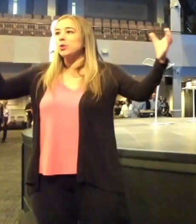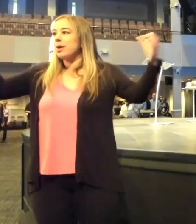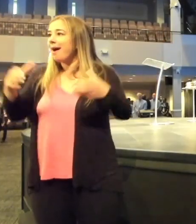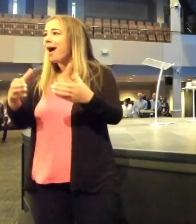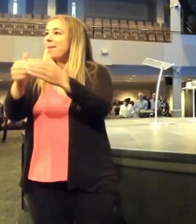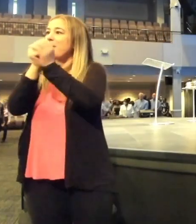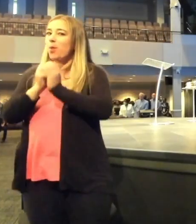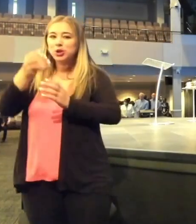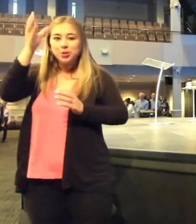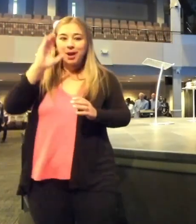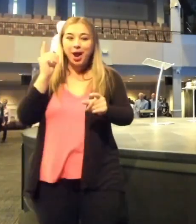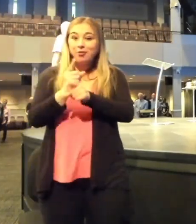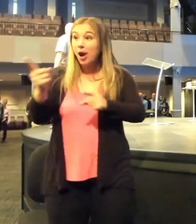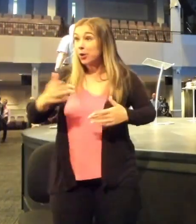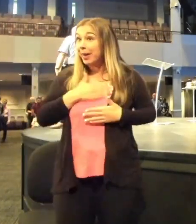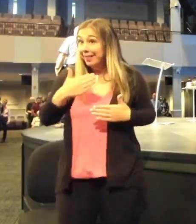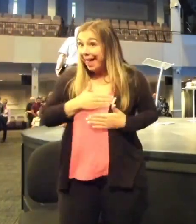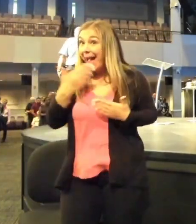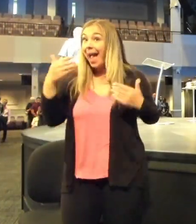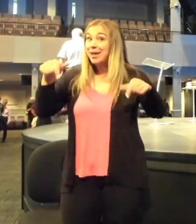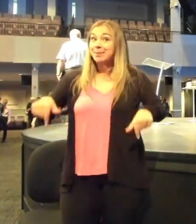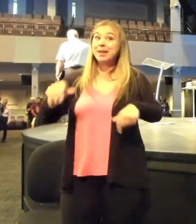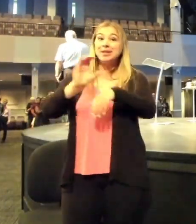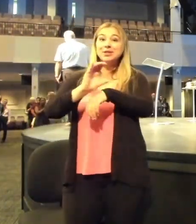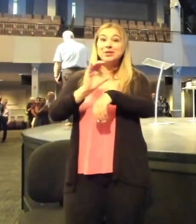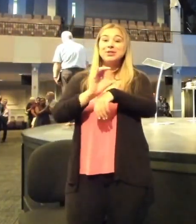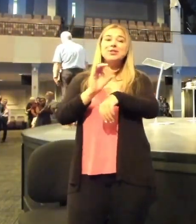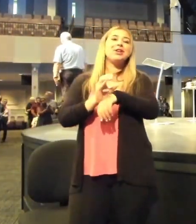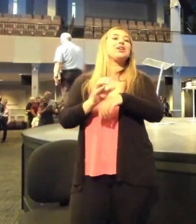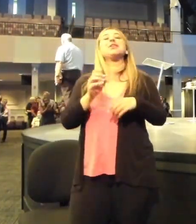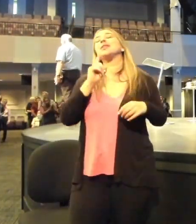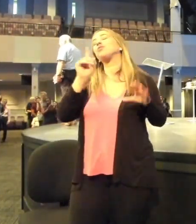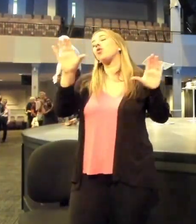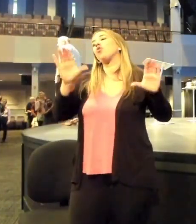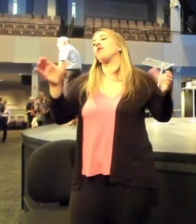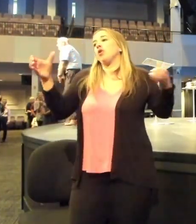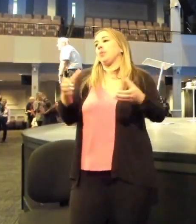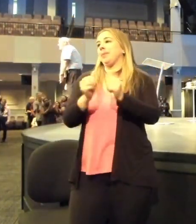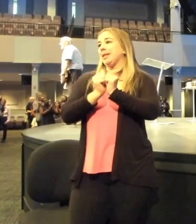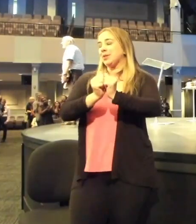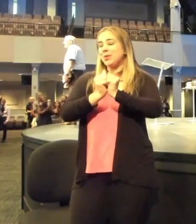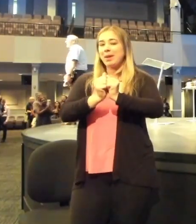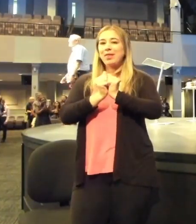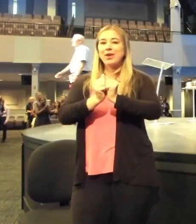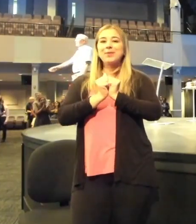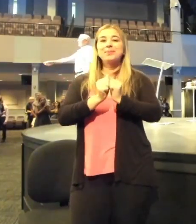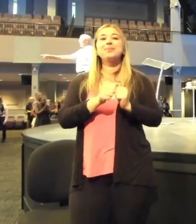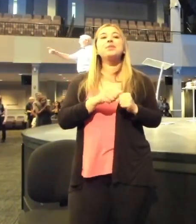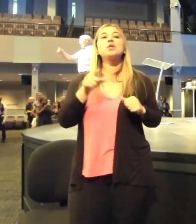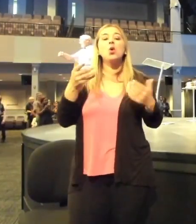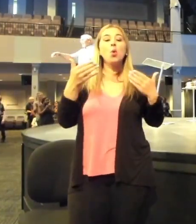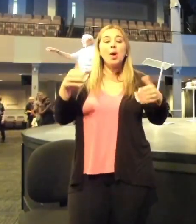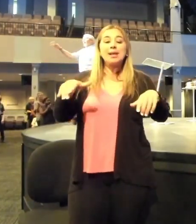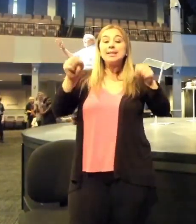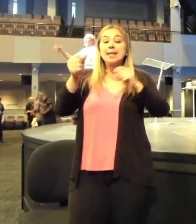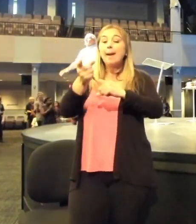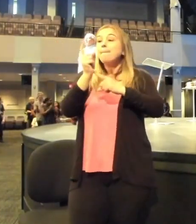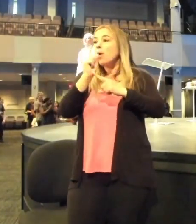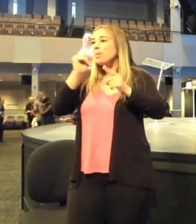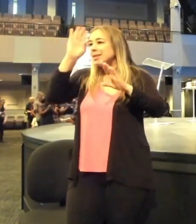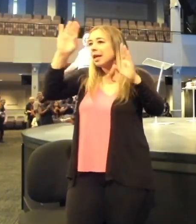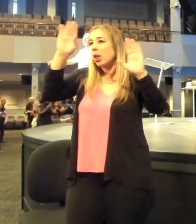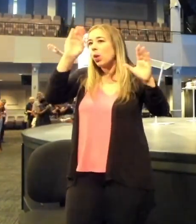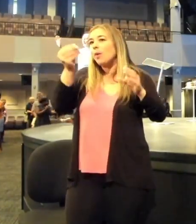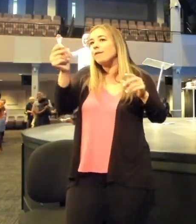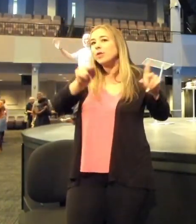and worship God, isn't it? Are you glad to be in church today? Isn't it great to be together? Why don't you take a moment, swing around, do